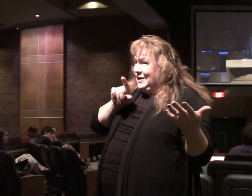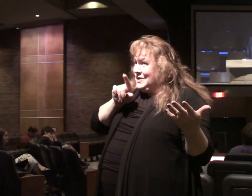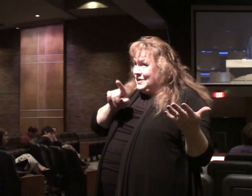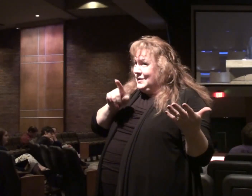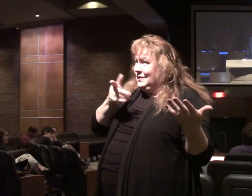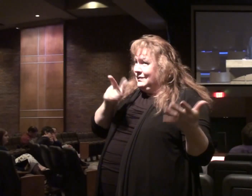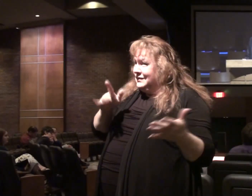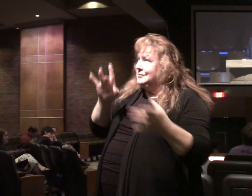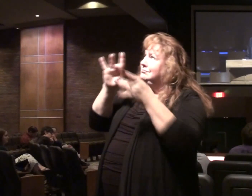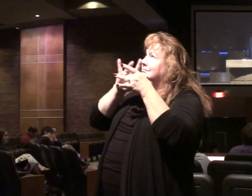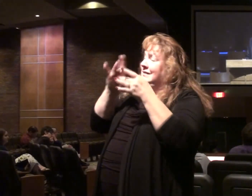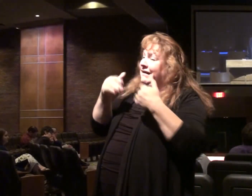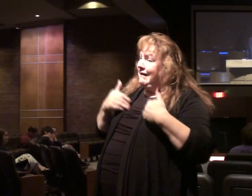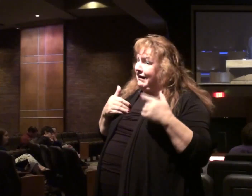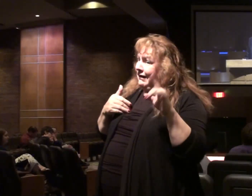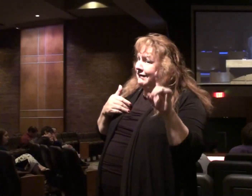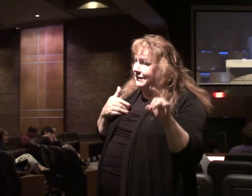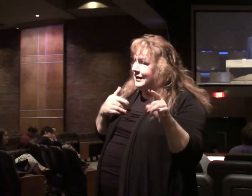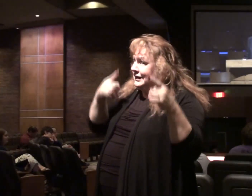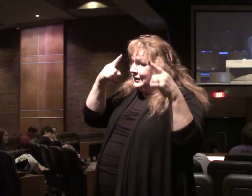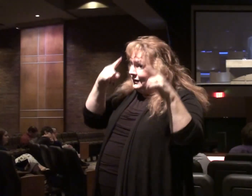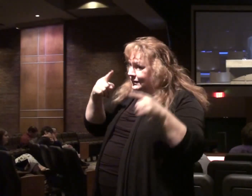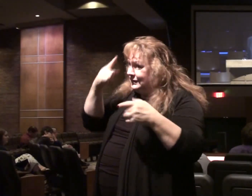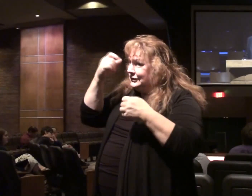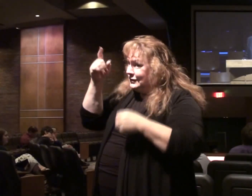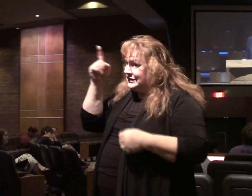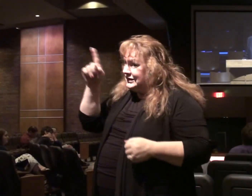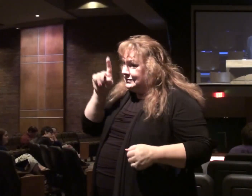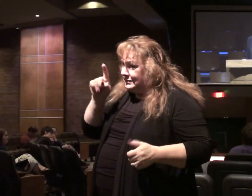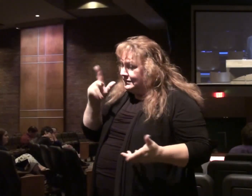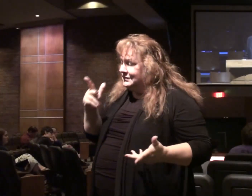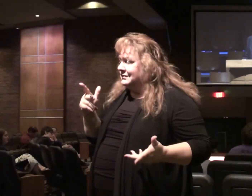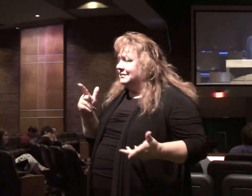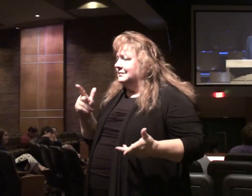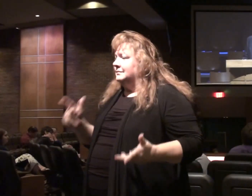have a settled relationship with the Lord? Do you really trust in him?